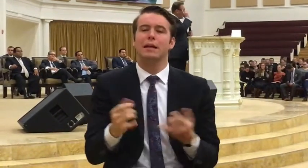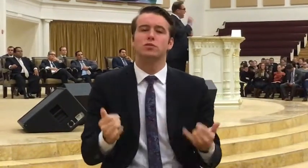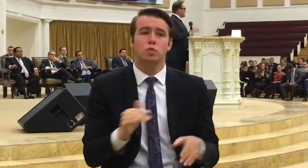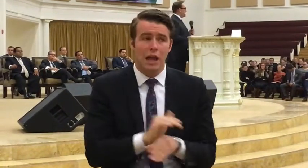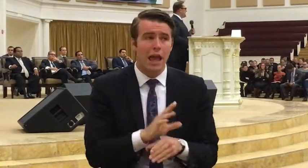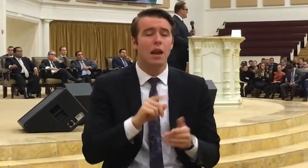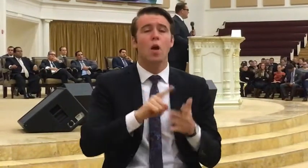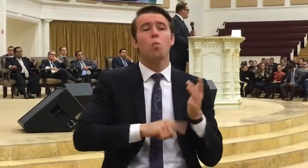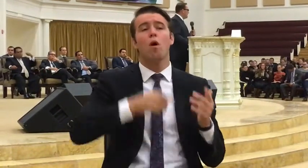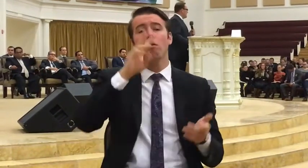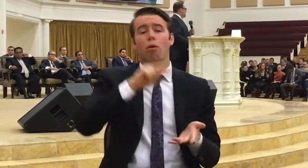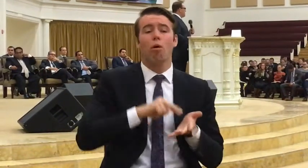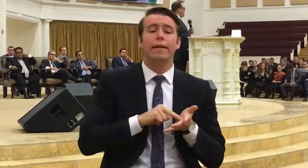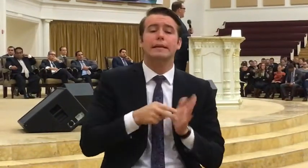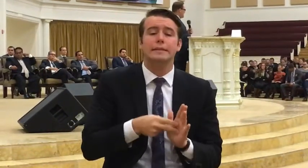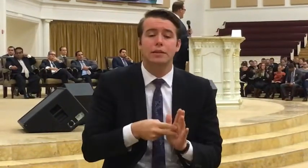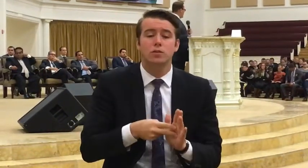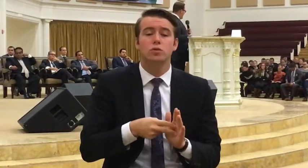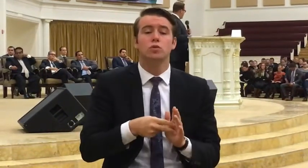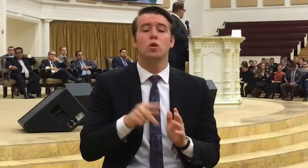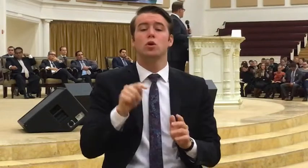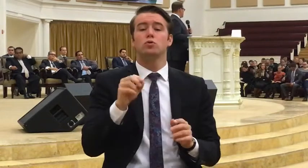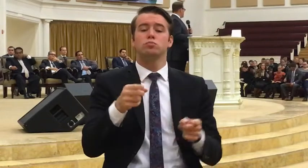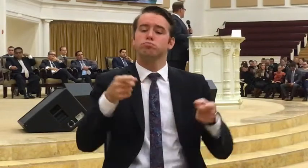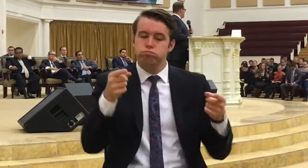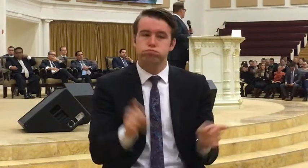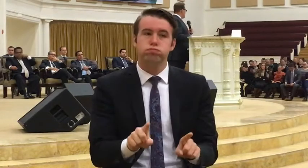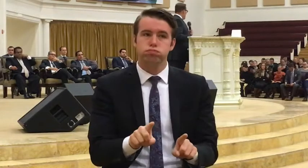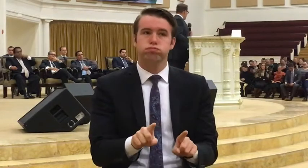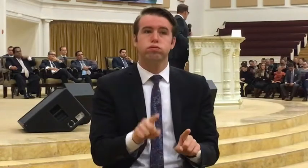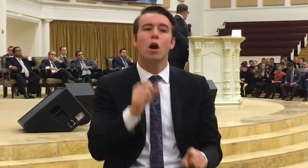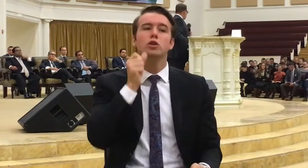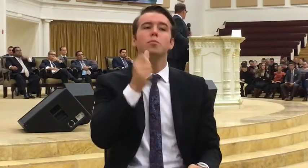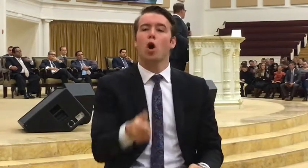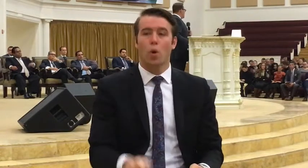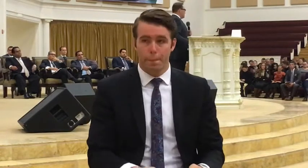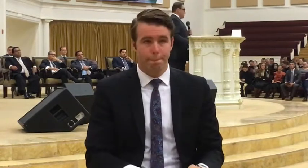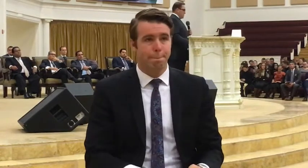what God intended to take place tomorrow.